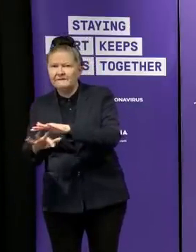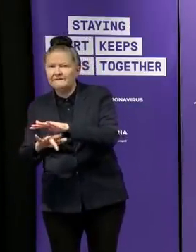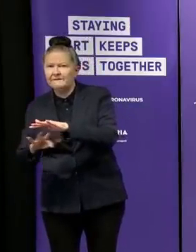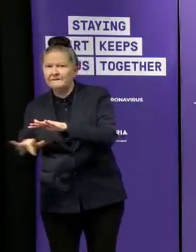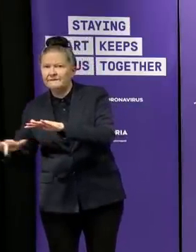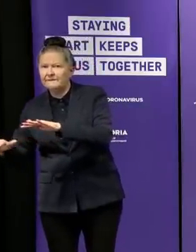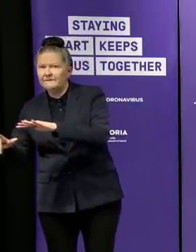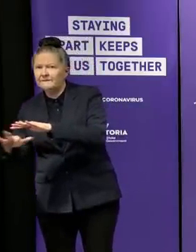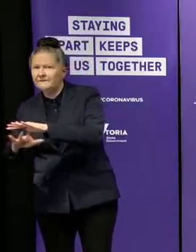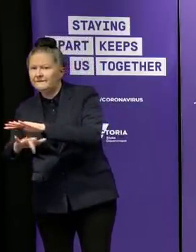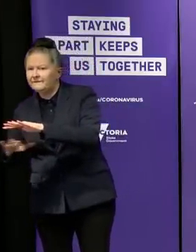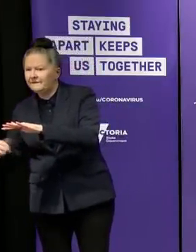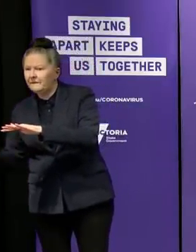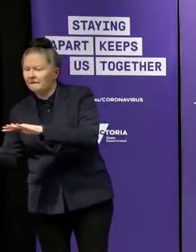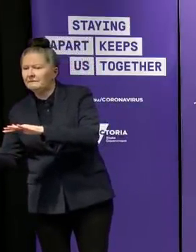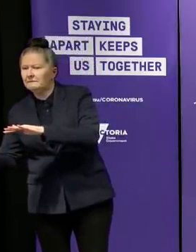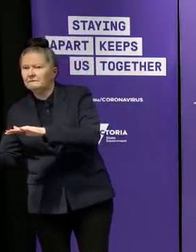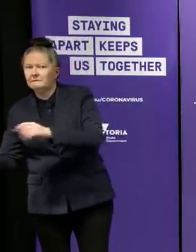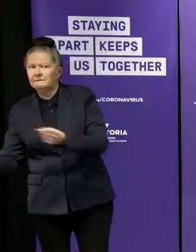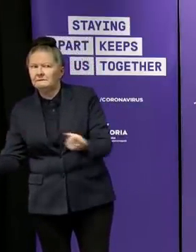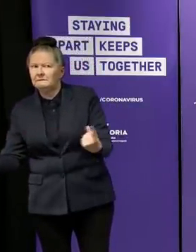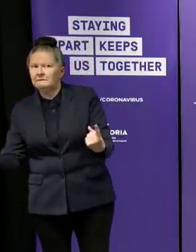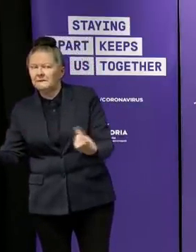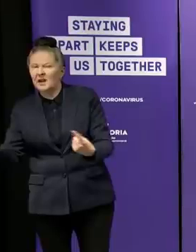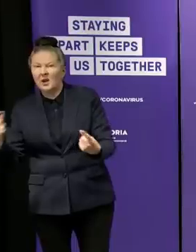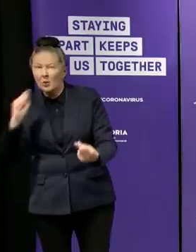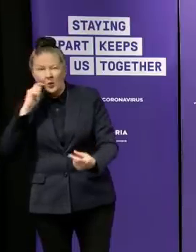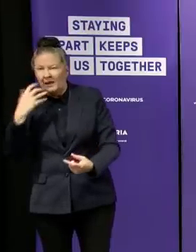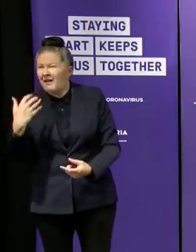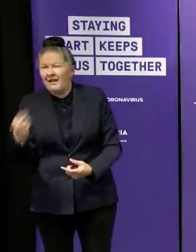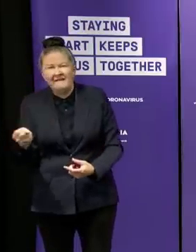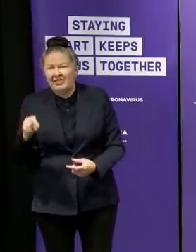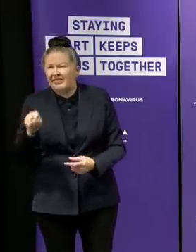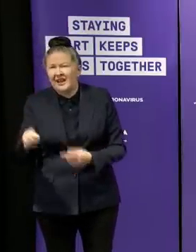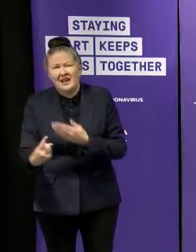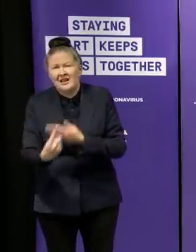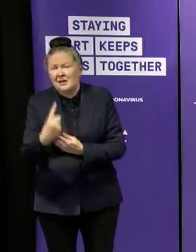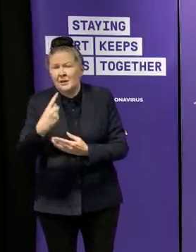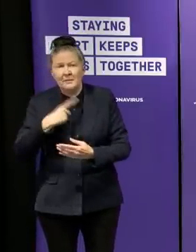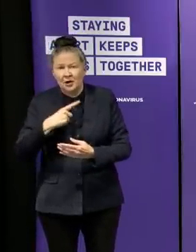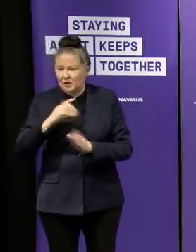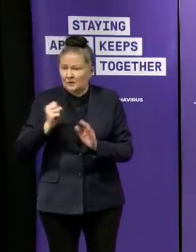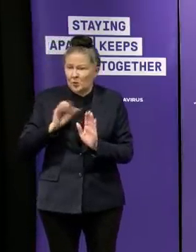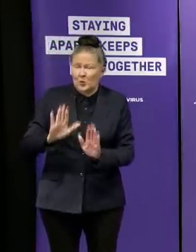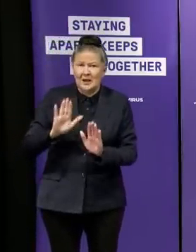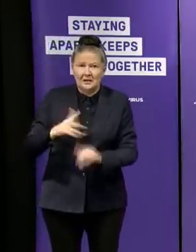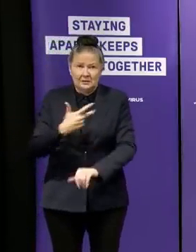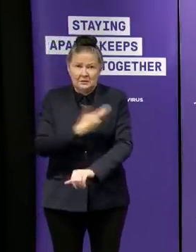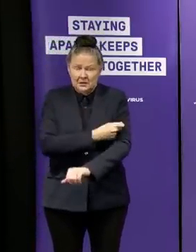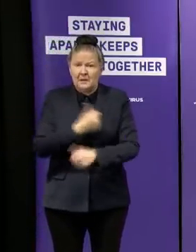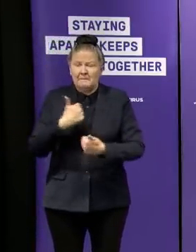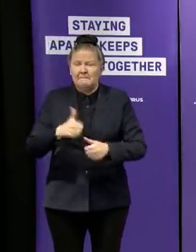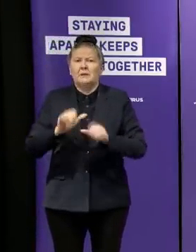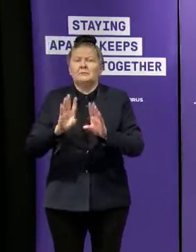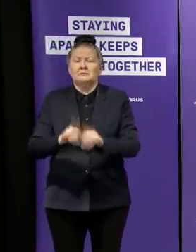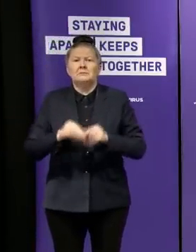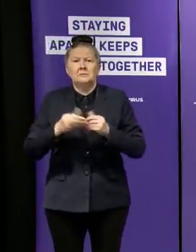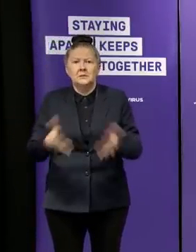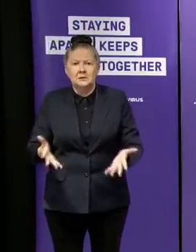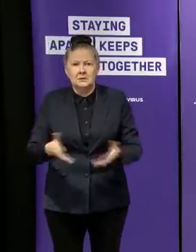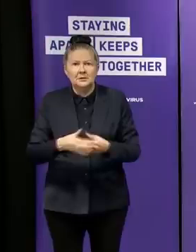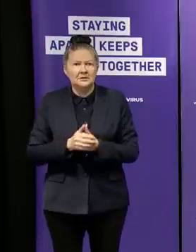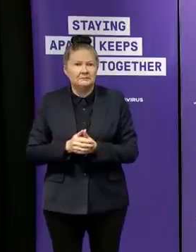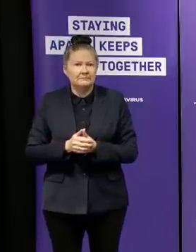the community until we get a vaccine. So, to have the place as open as